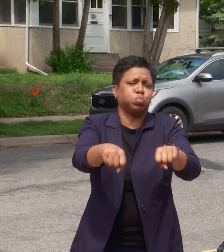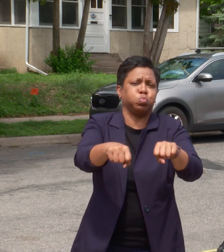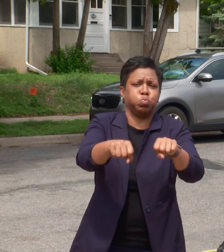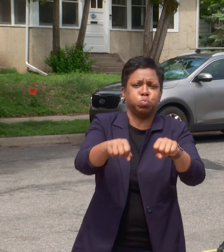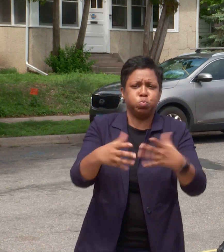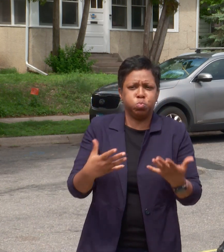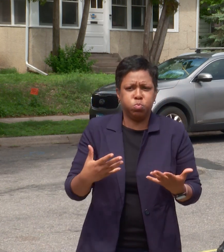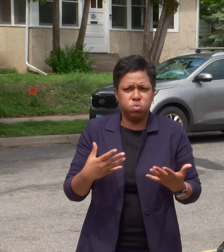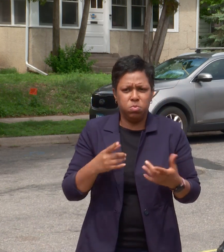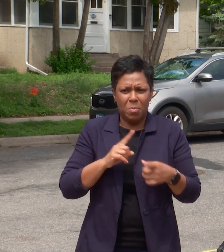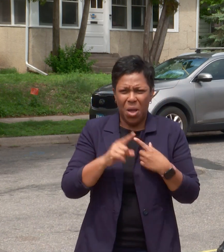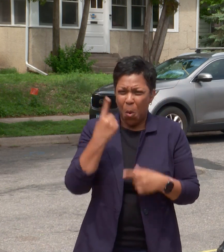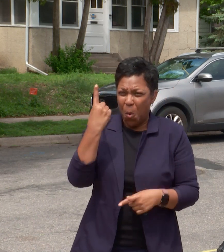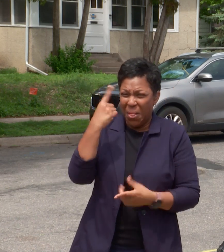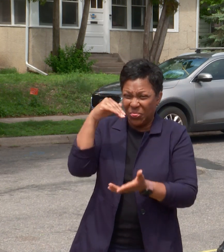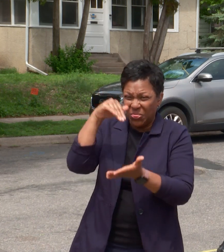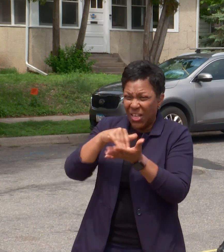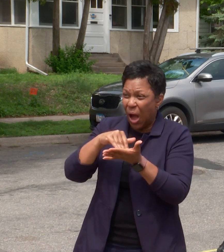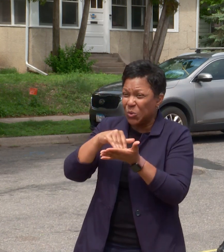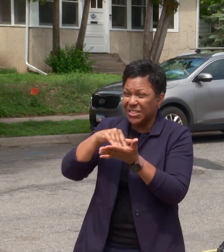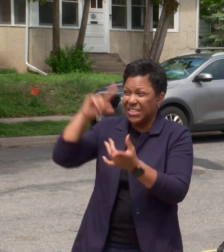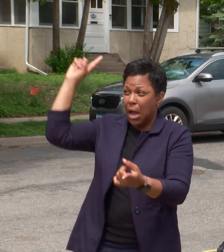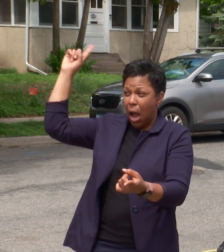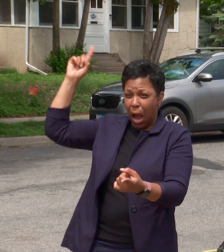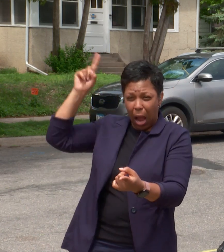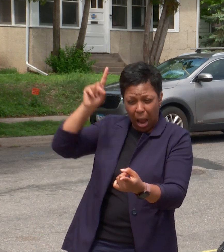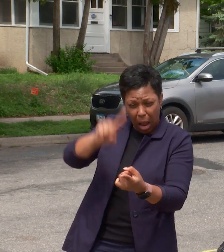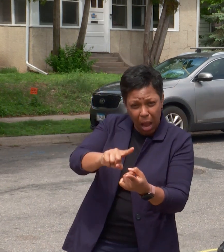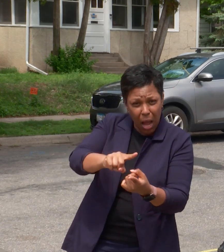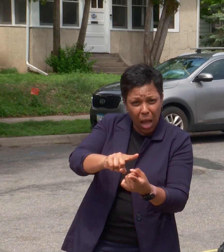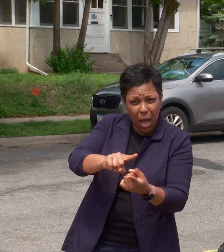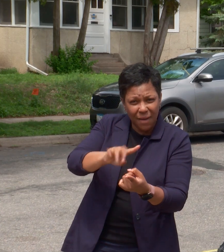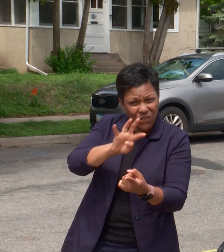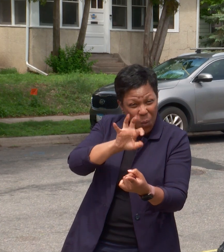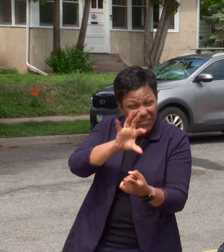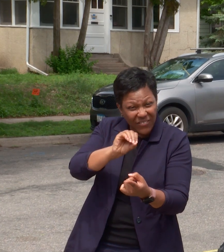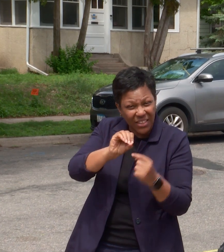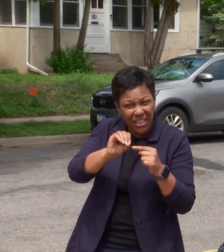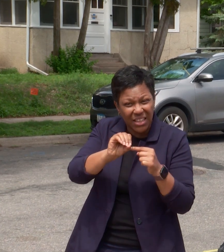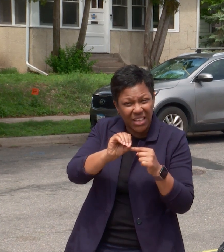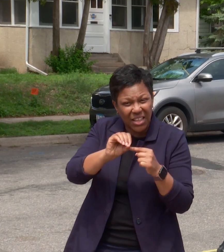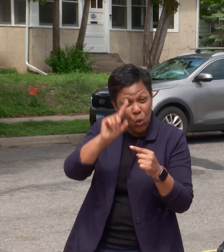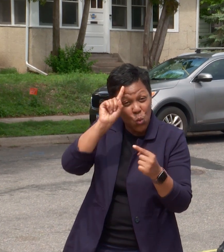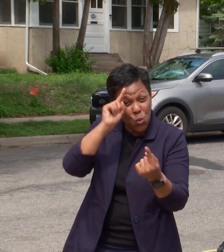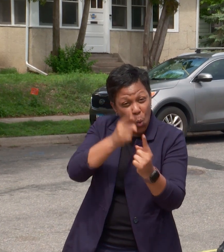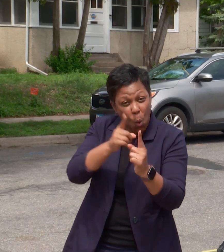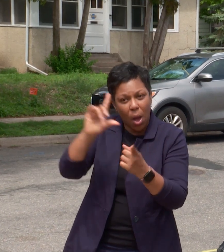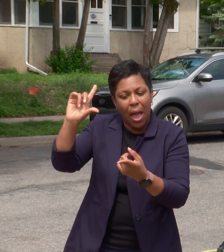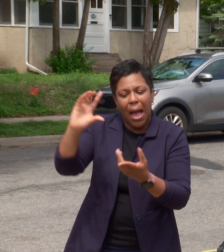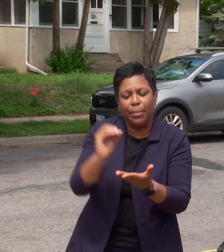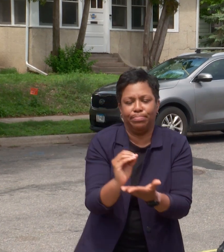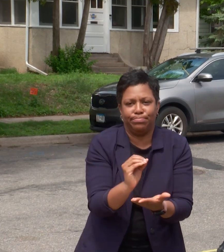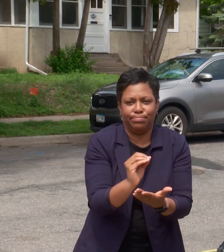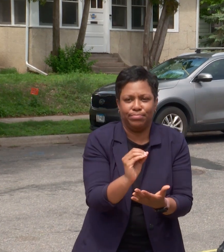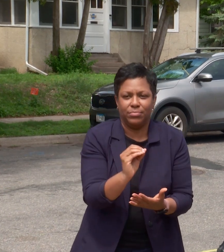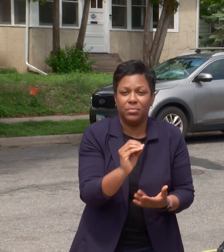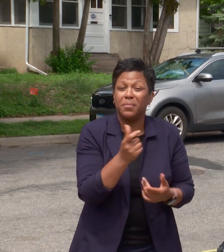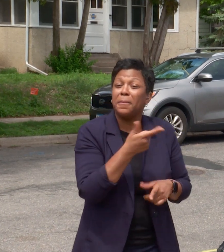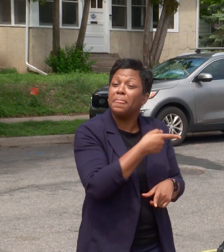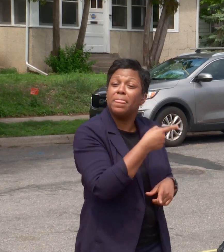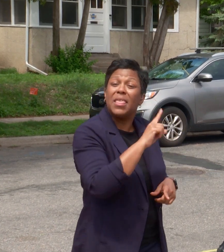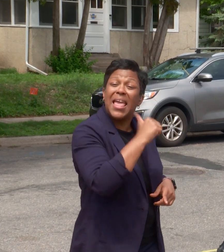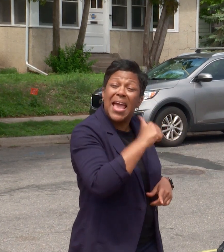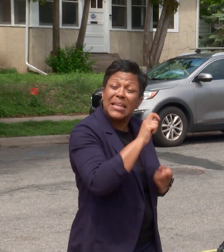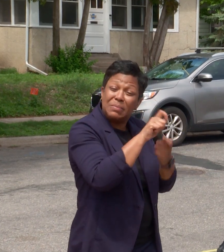number significantly. We want to end the backlog. Is there a more heavily targeted area, or is it kind of across the board? There's a number of different areas. We can get you the information on